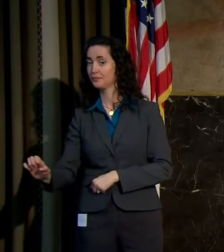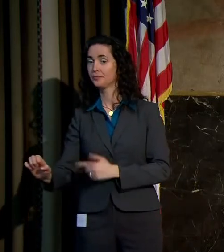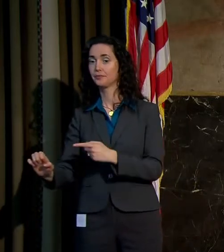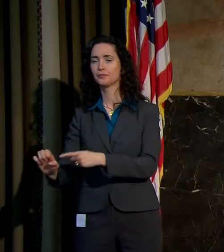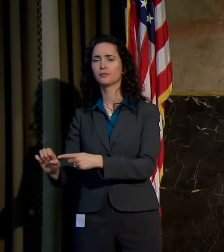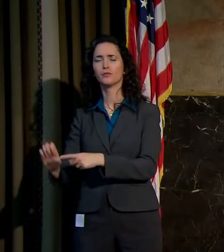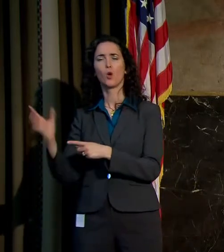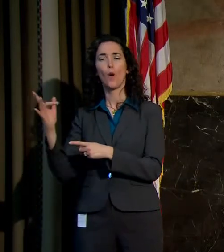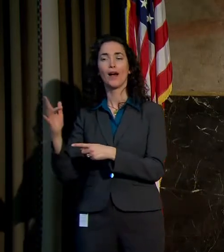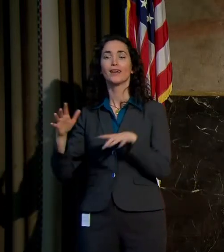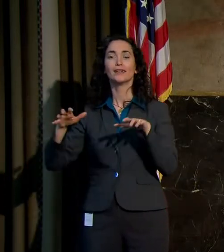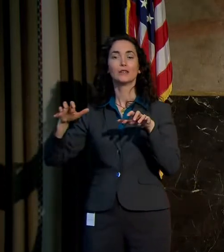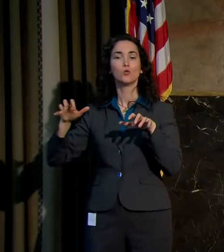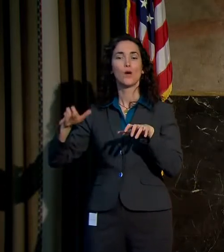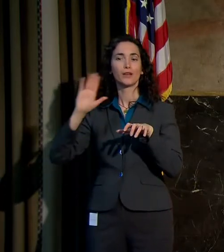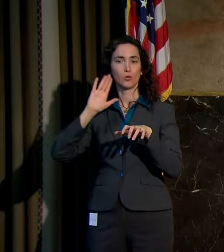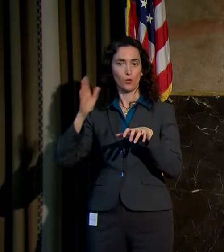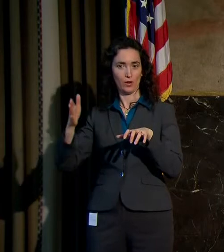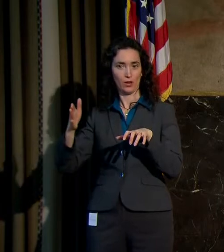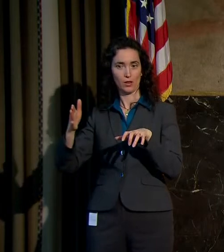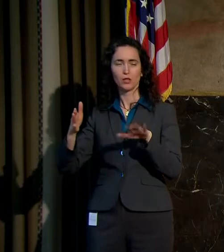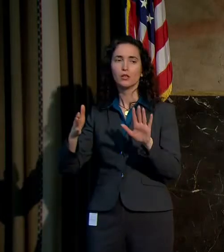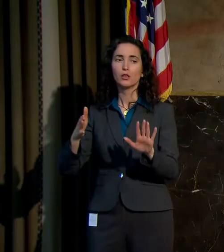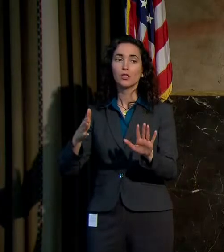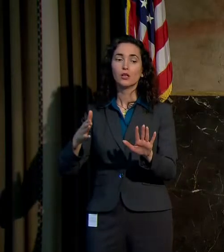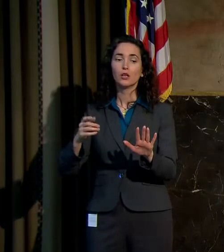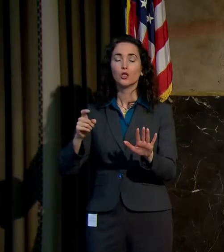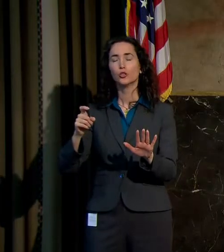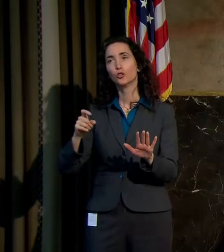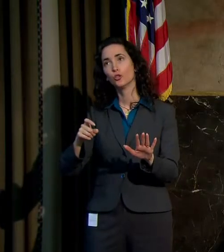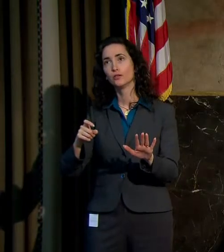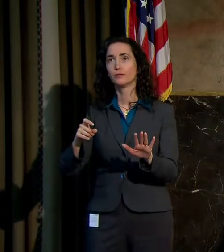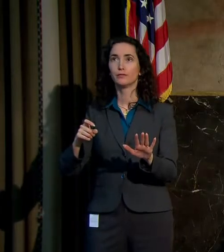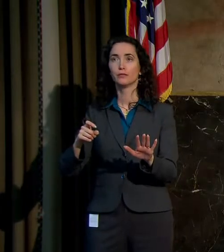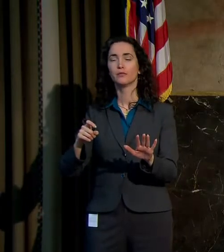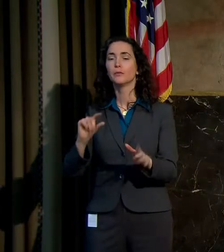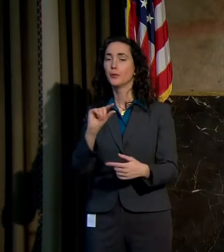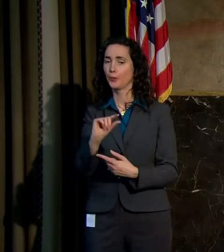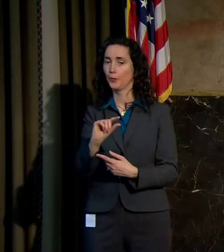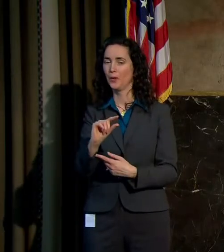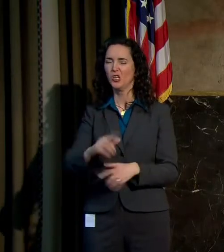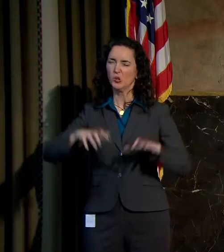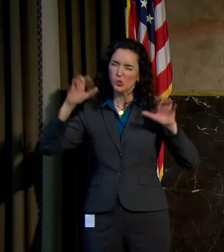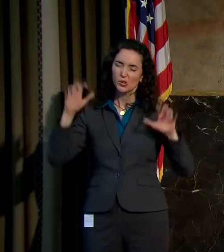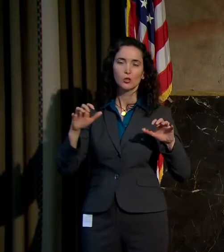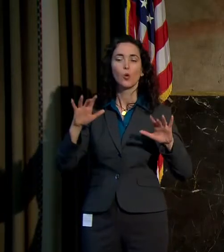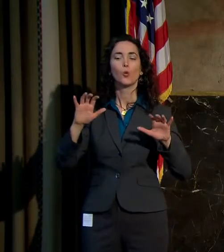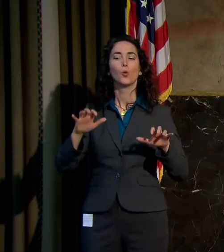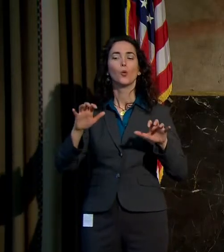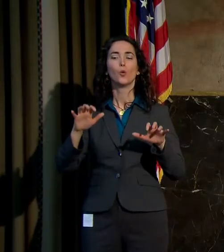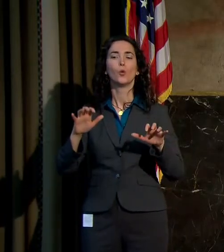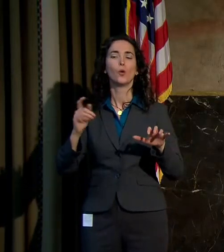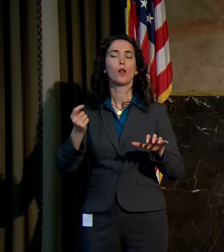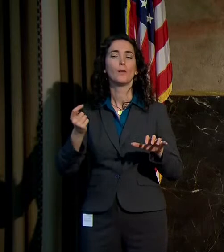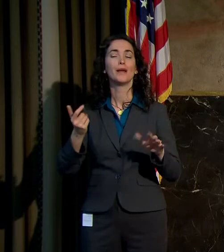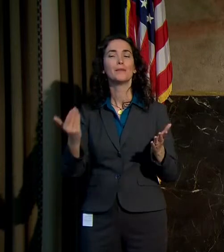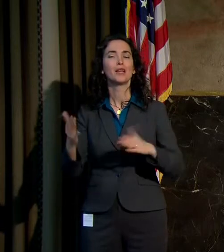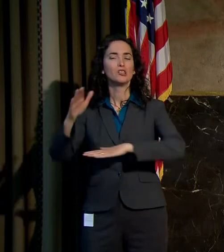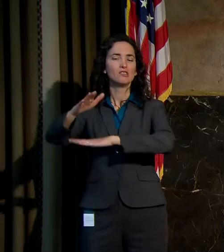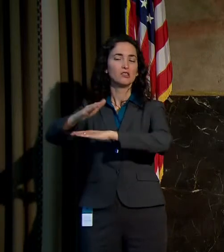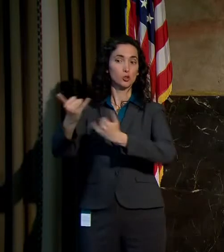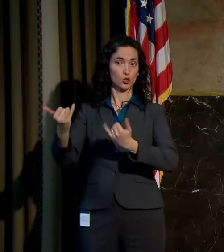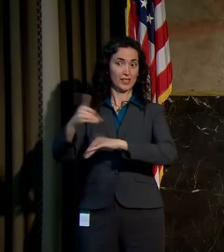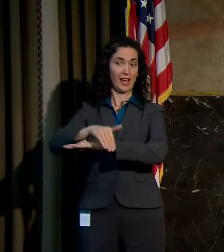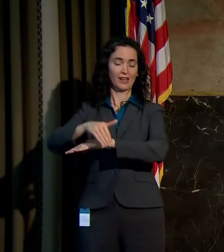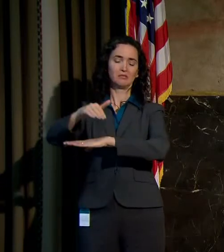of precipitation that should be relatively in low amounts, but it could be a drizzle late tonight and into